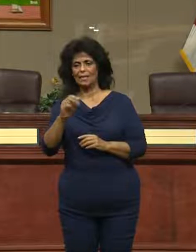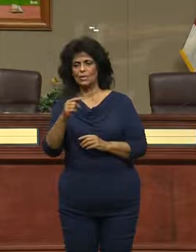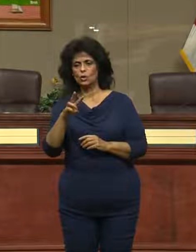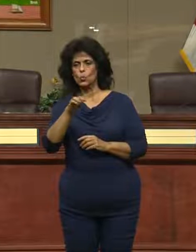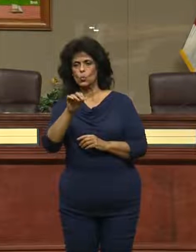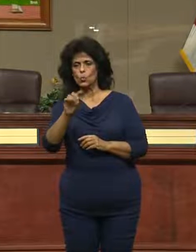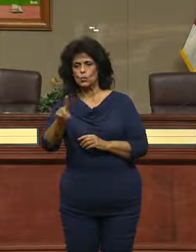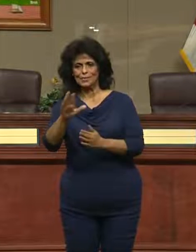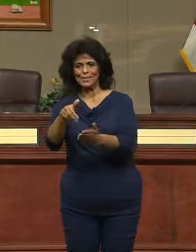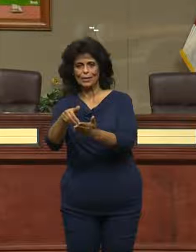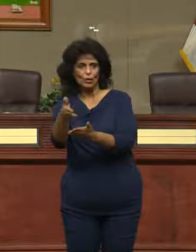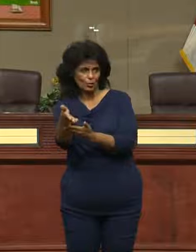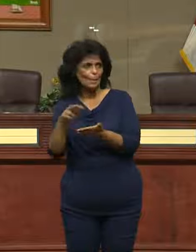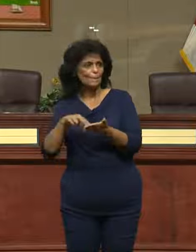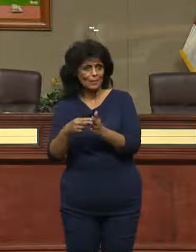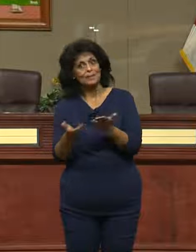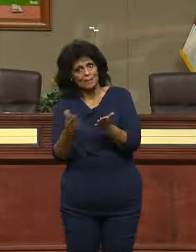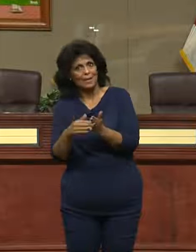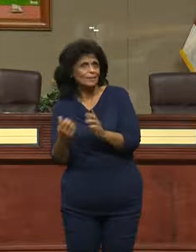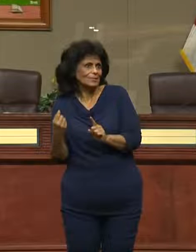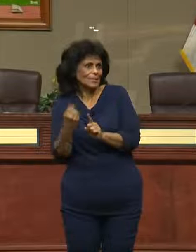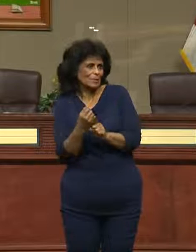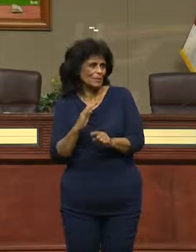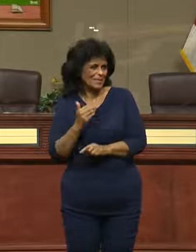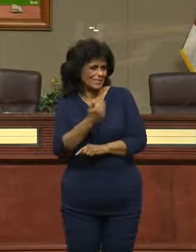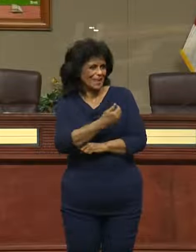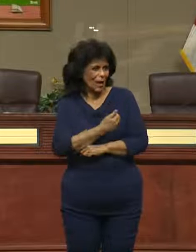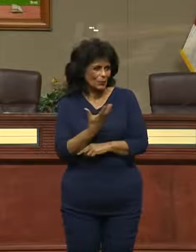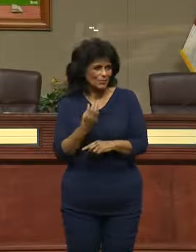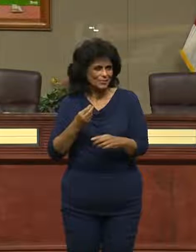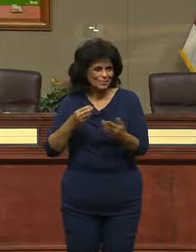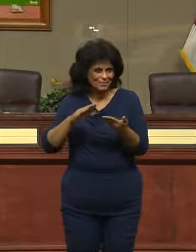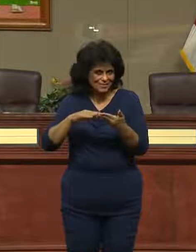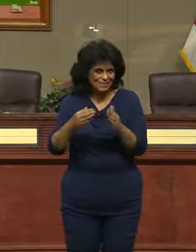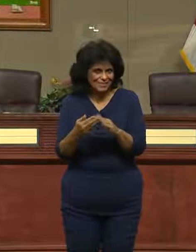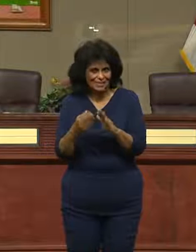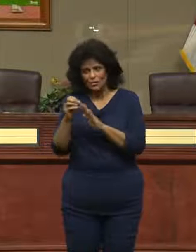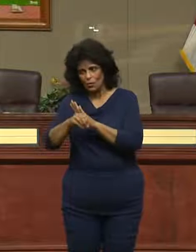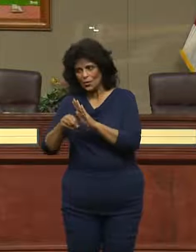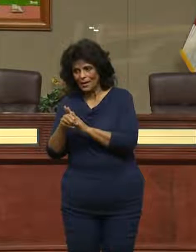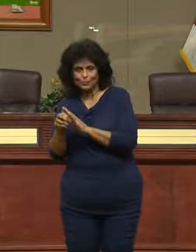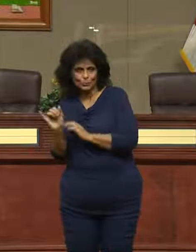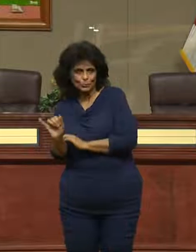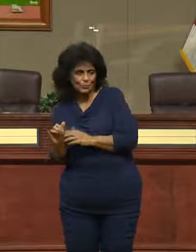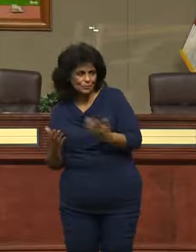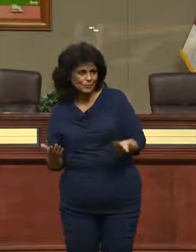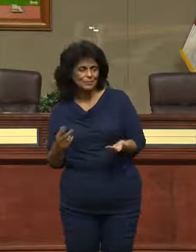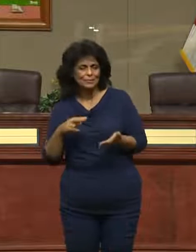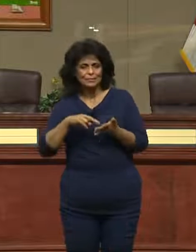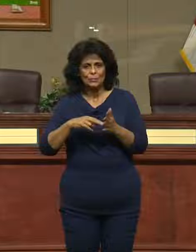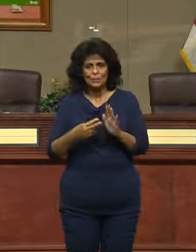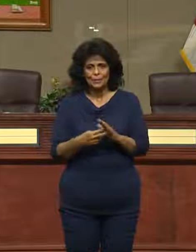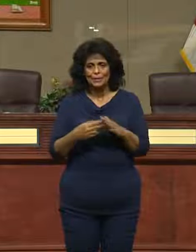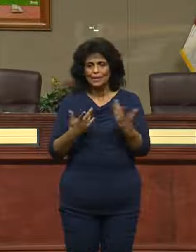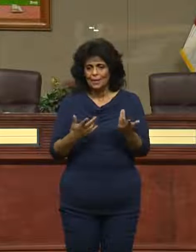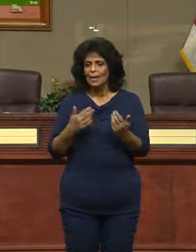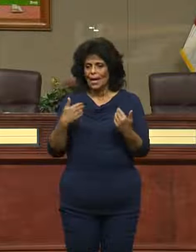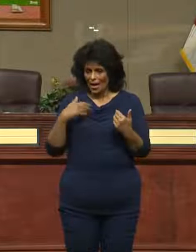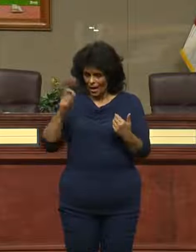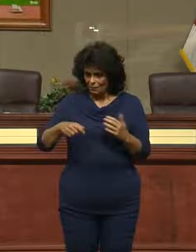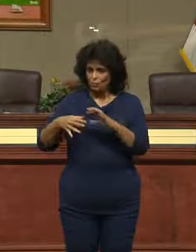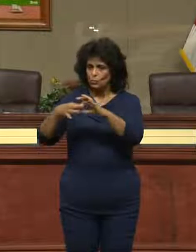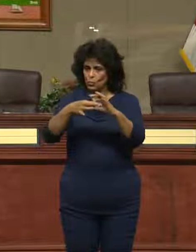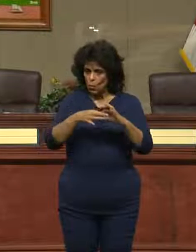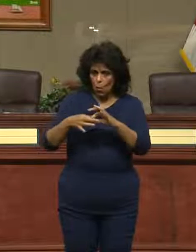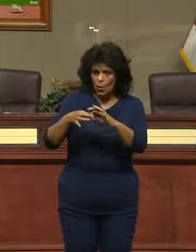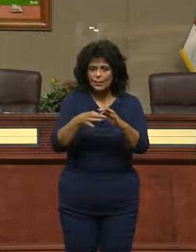Again, it impacts the city of Orlando directly, so there has to be a coordination, and there are paramedics on standby at any of these sites,